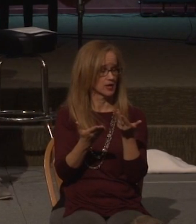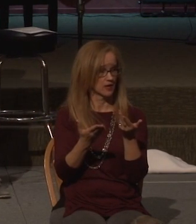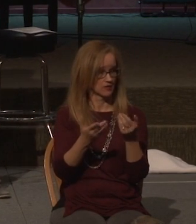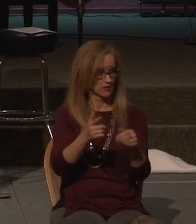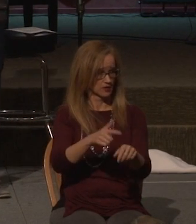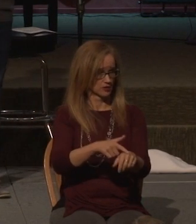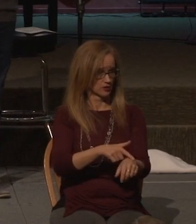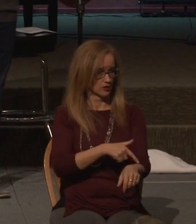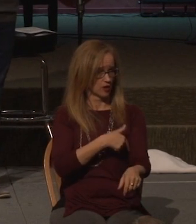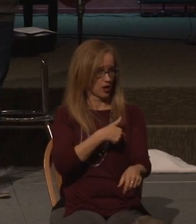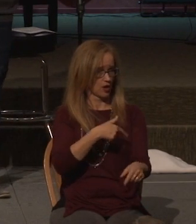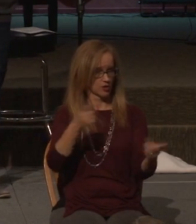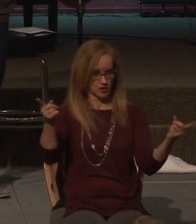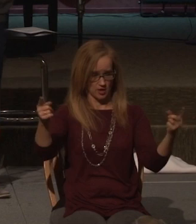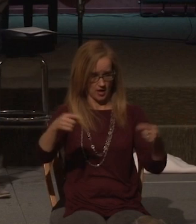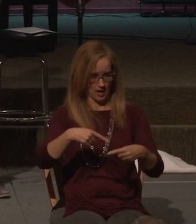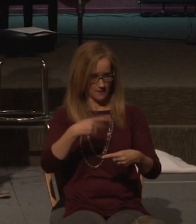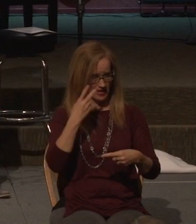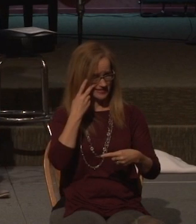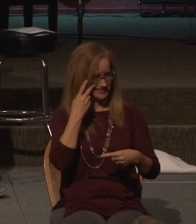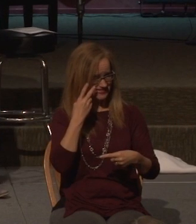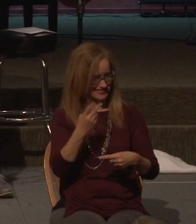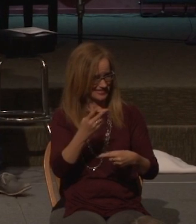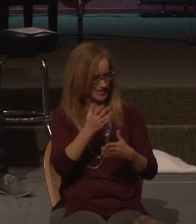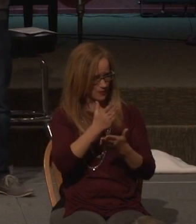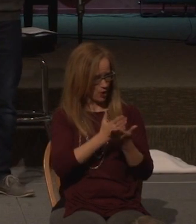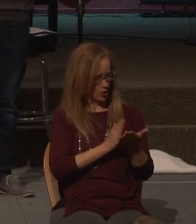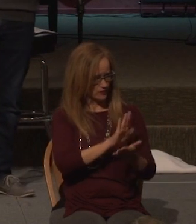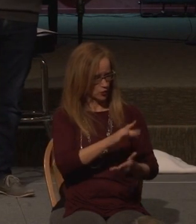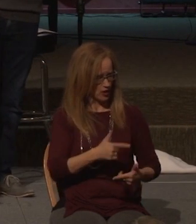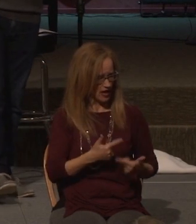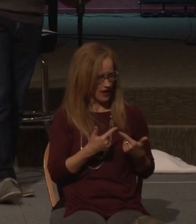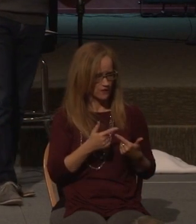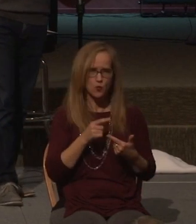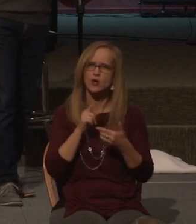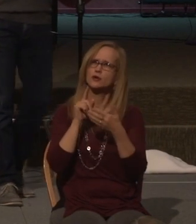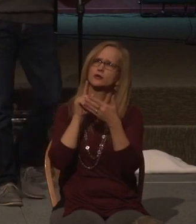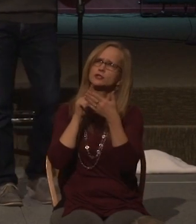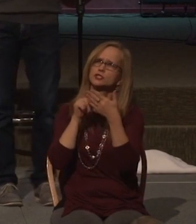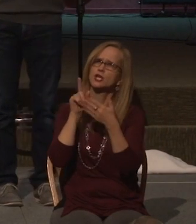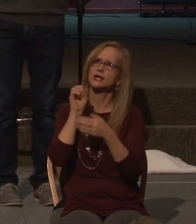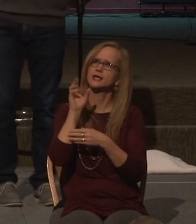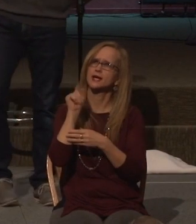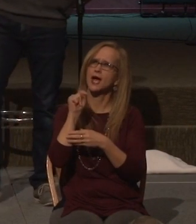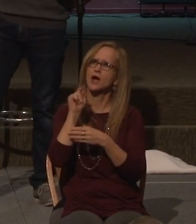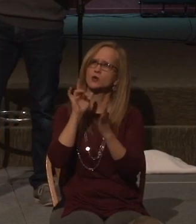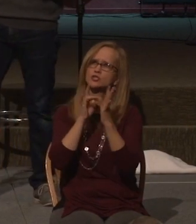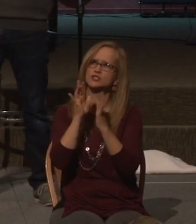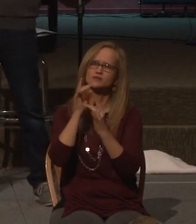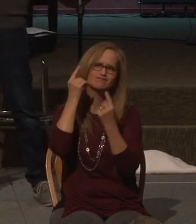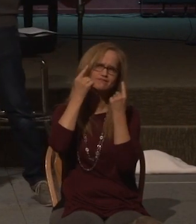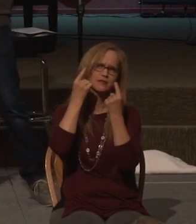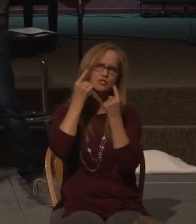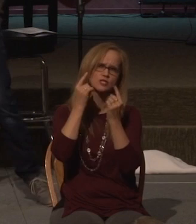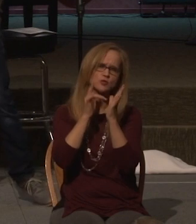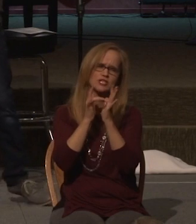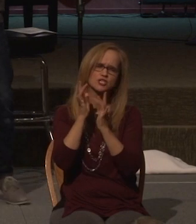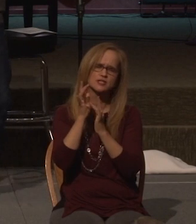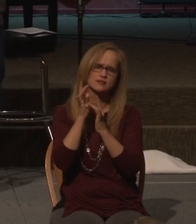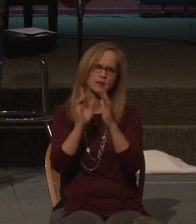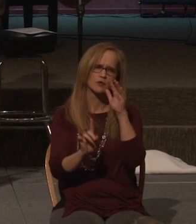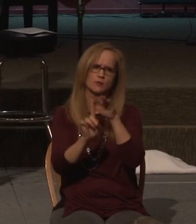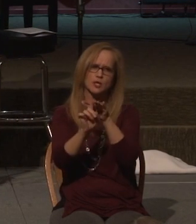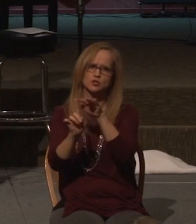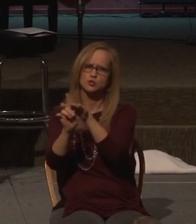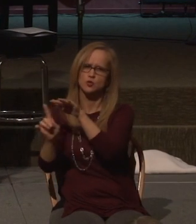see period of your life, where you've kind of checked out Jesus. You might have been considering Jesus. Maybe you've been showing up